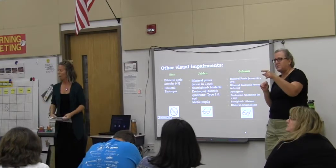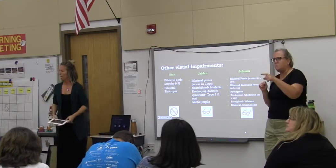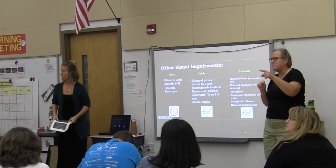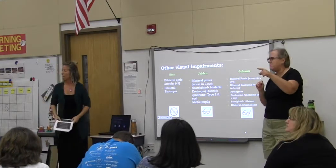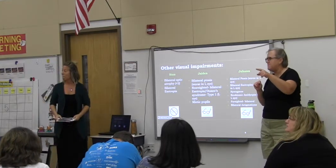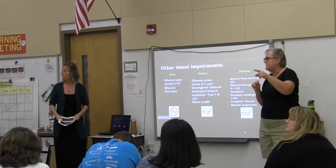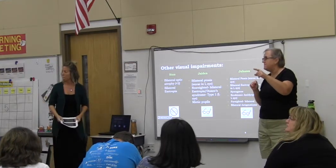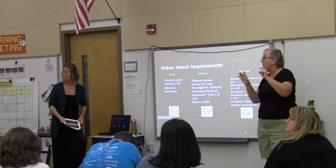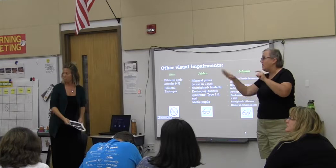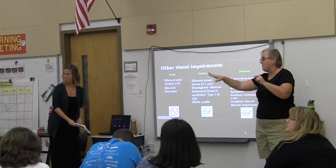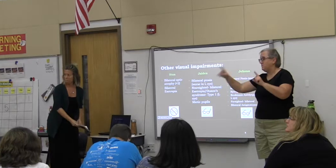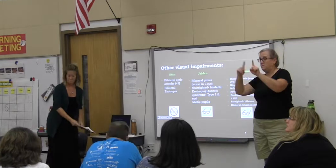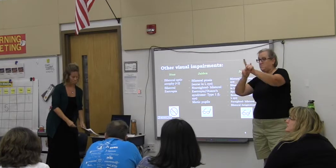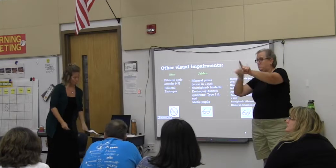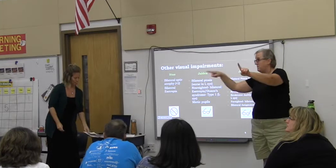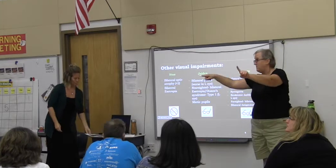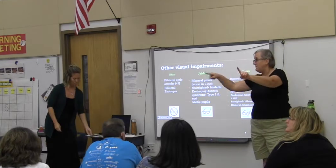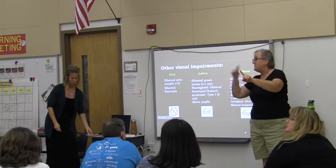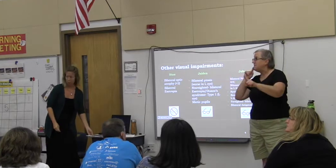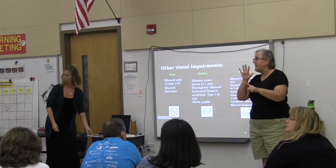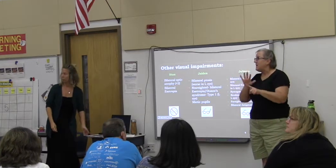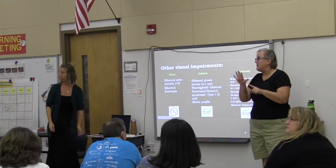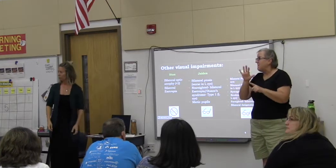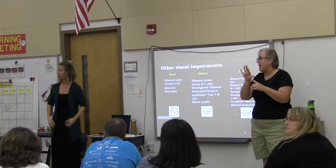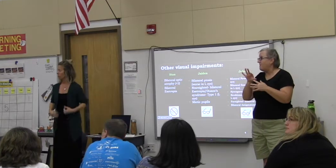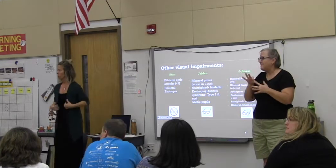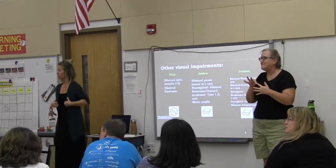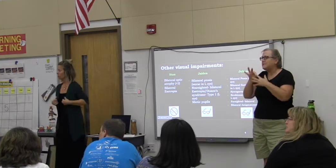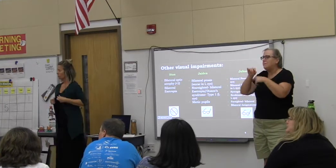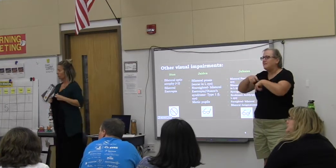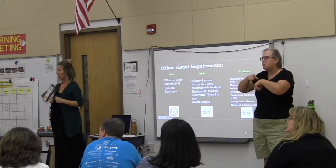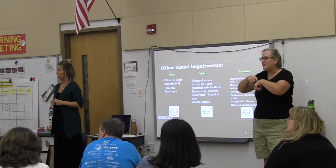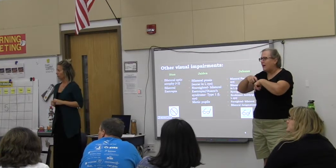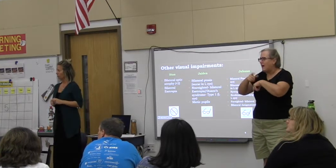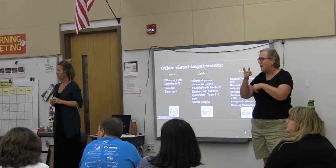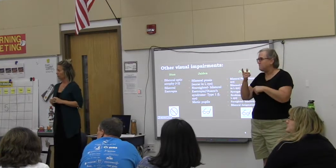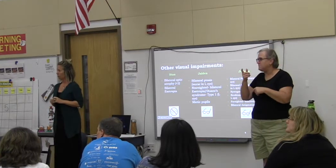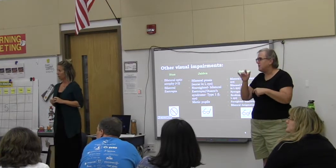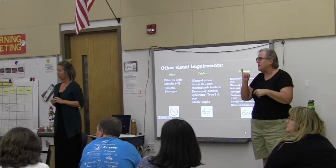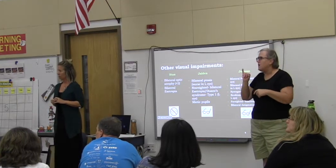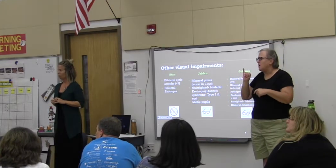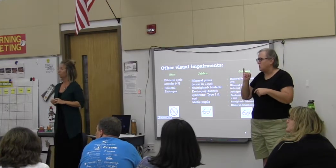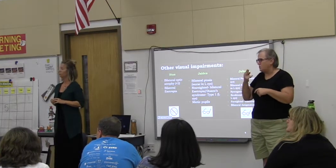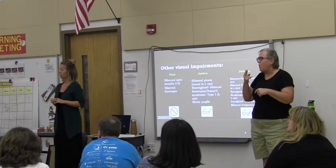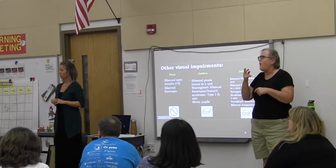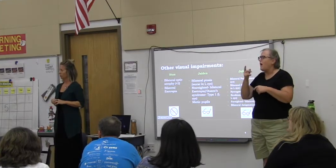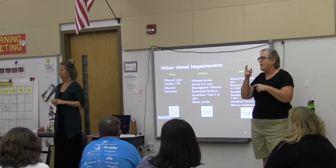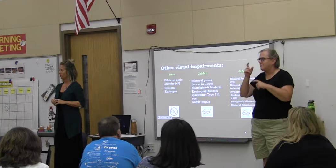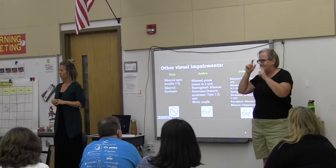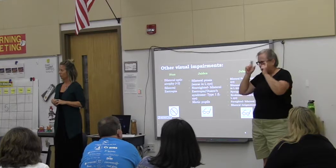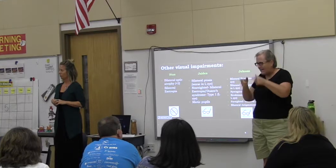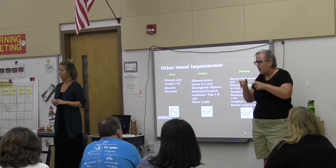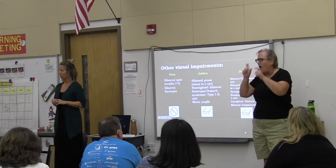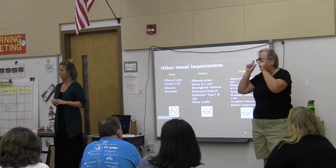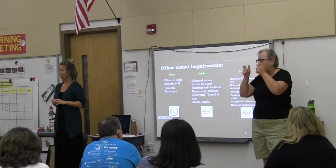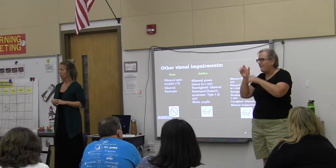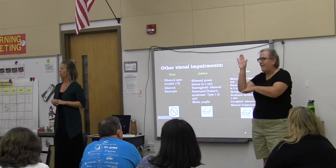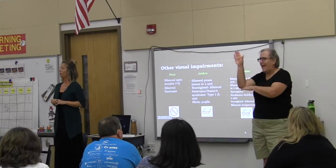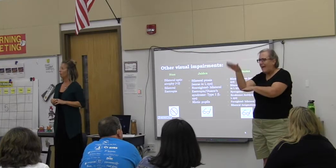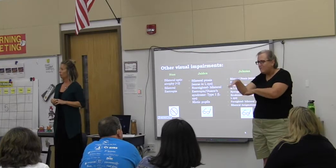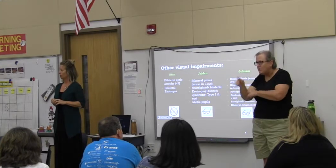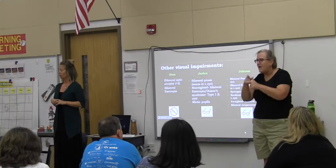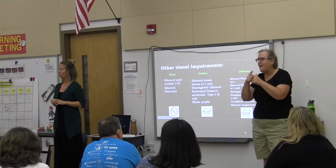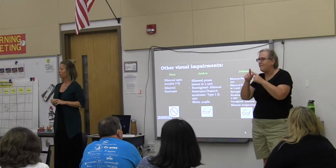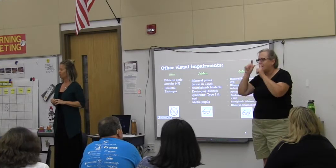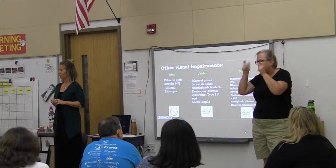Another My question. question, yeah, like around specials time, Johan has been like taking his glasses off and Mhm. like all afternoon he kind of